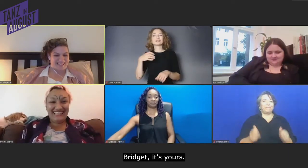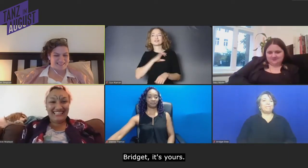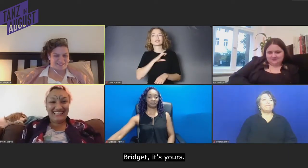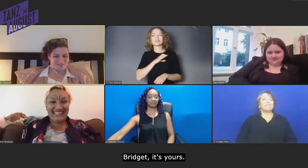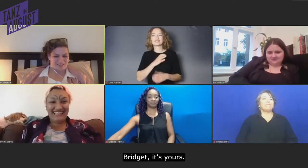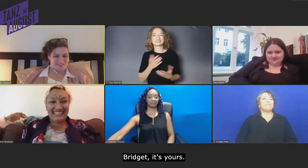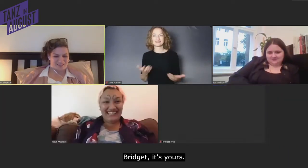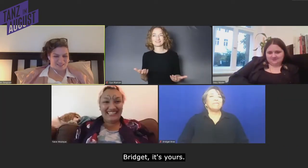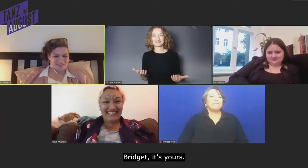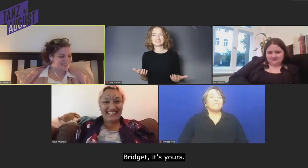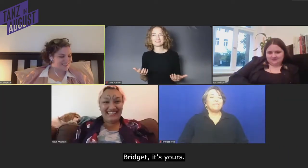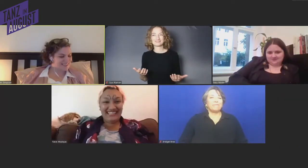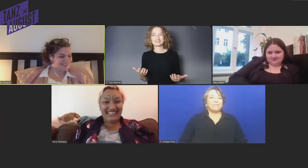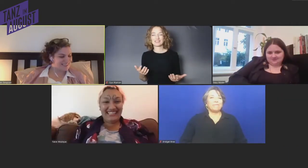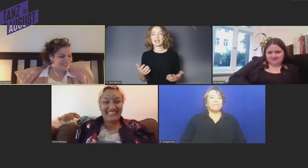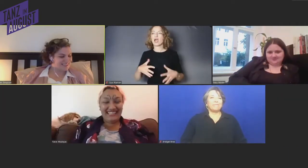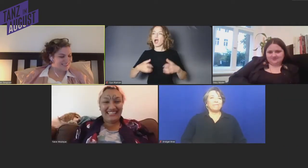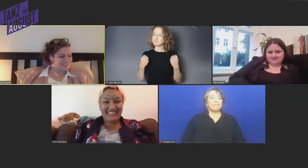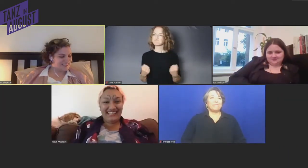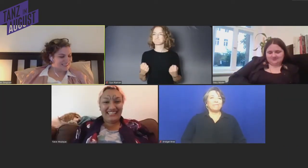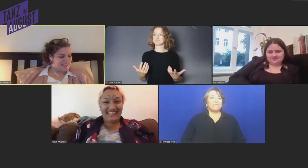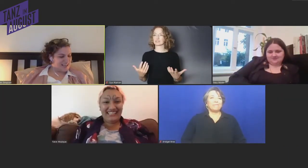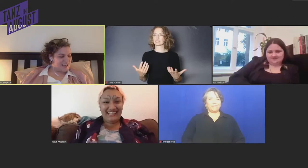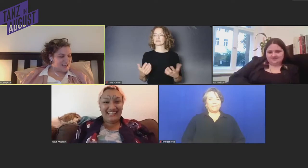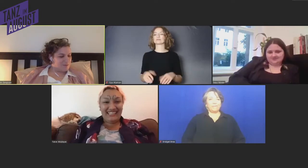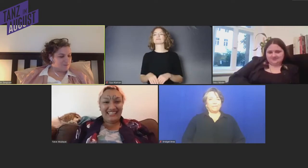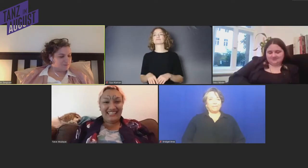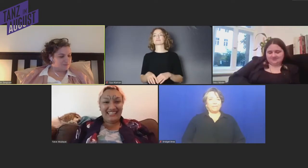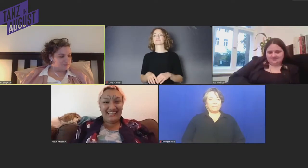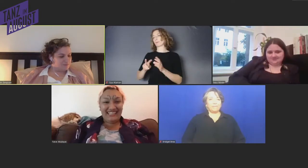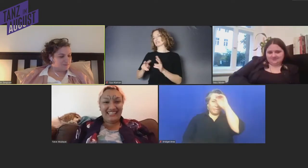Dion. Bridget, cheers.